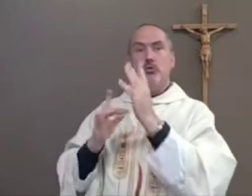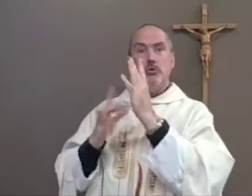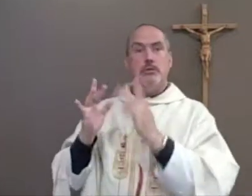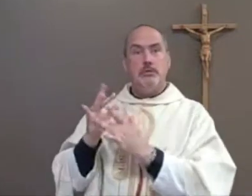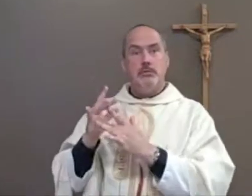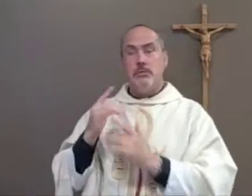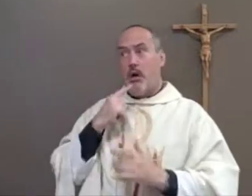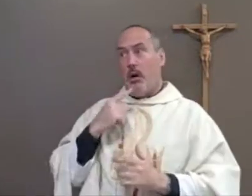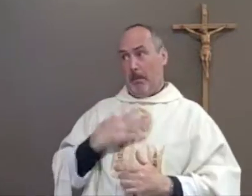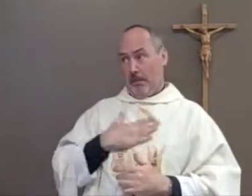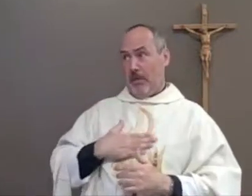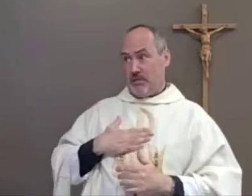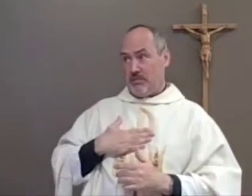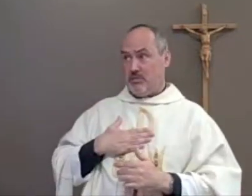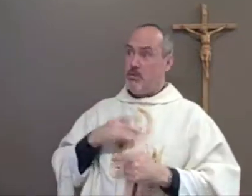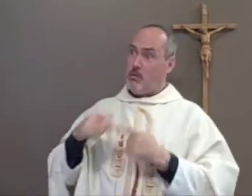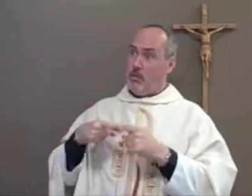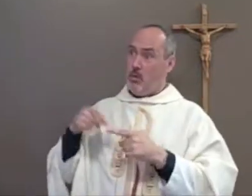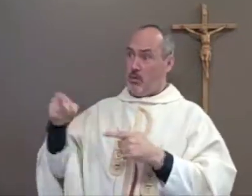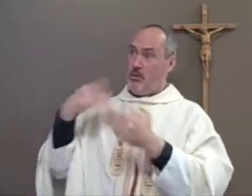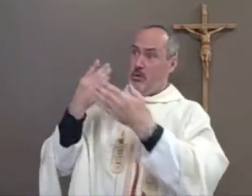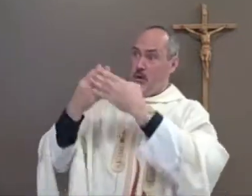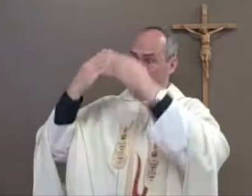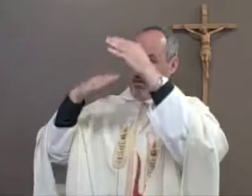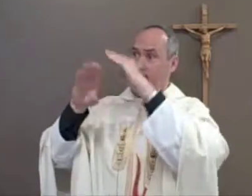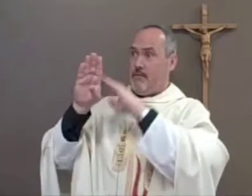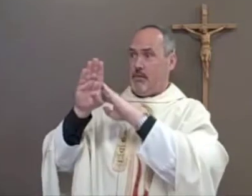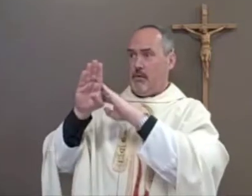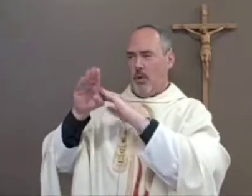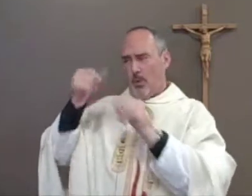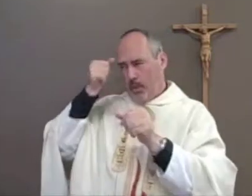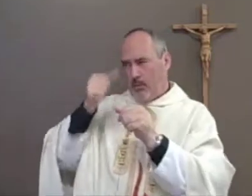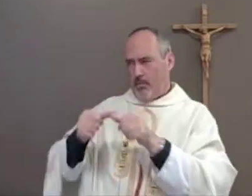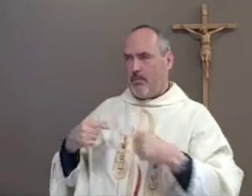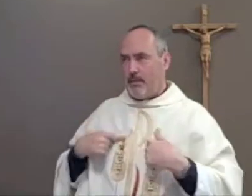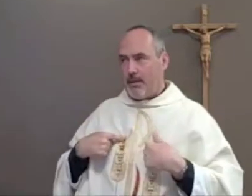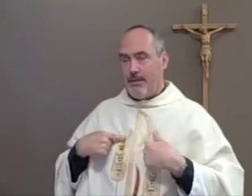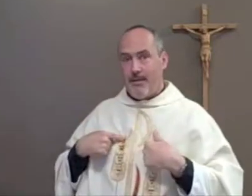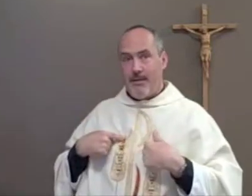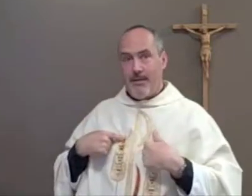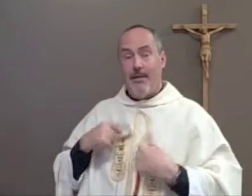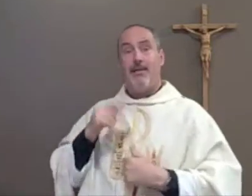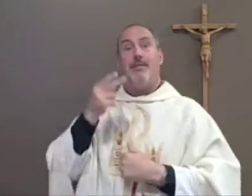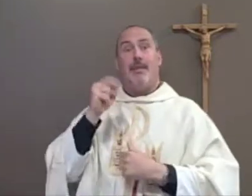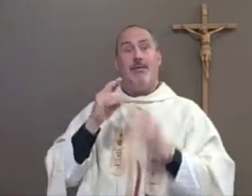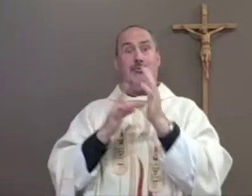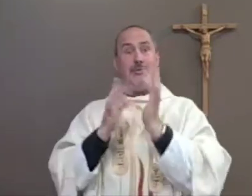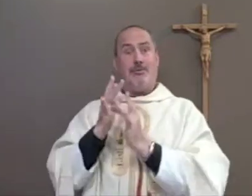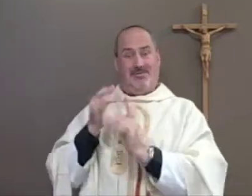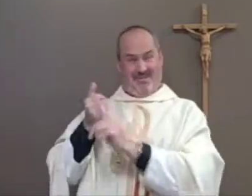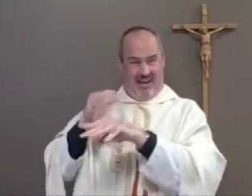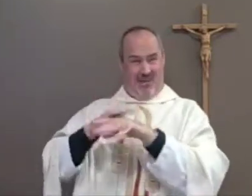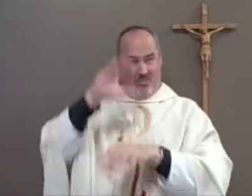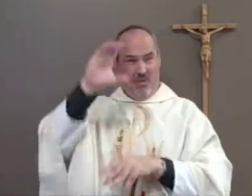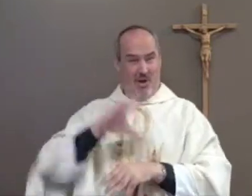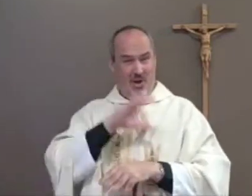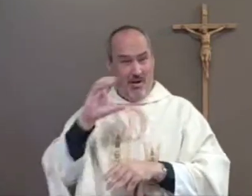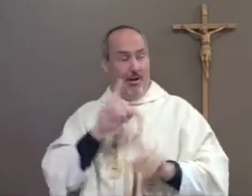And then the man looked to Jesus and asked him, "Please, when you enter heaven, remember me?" And